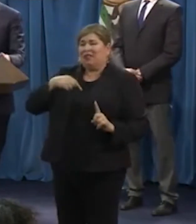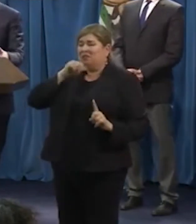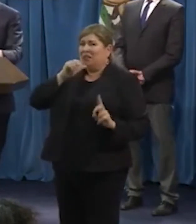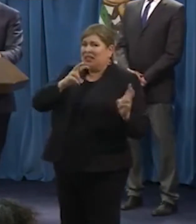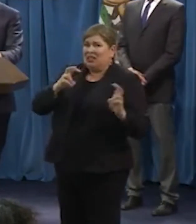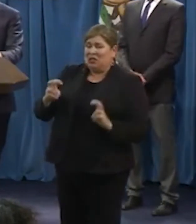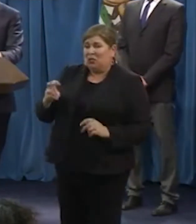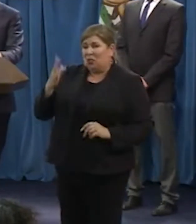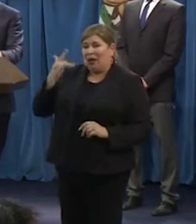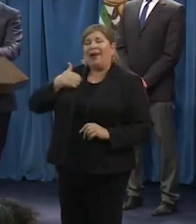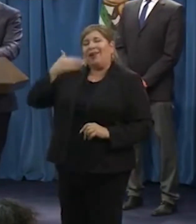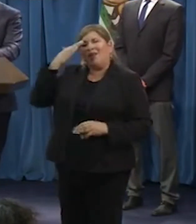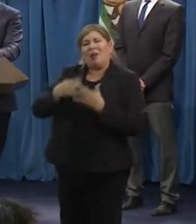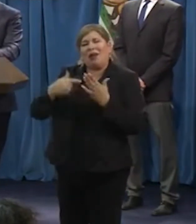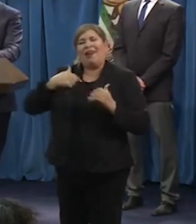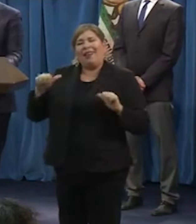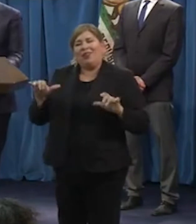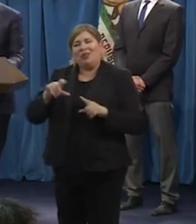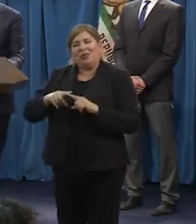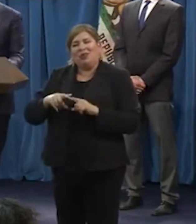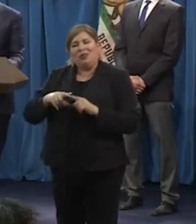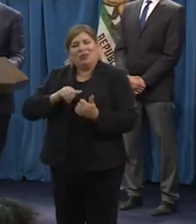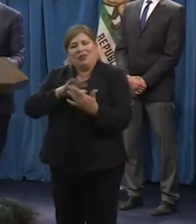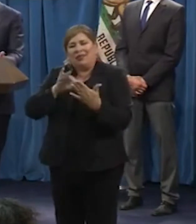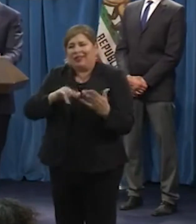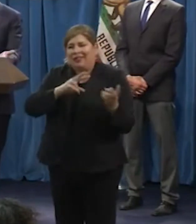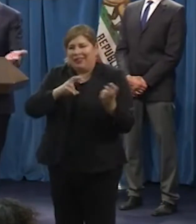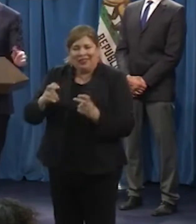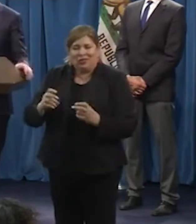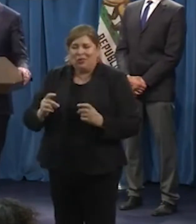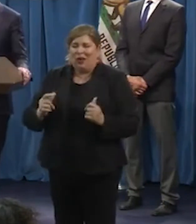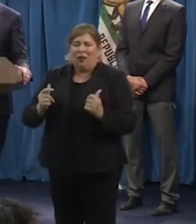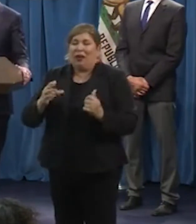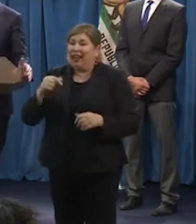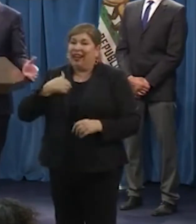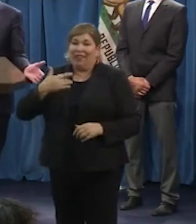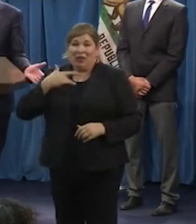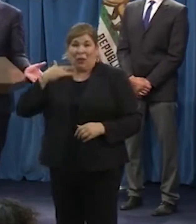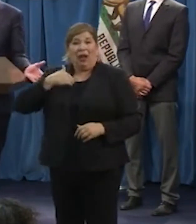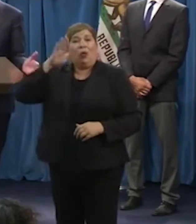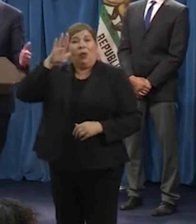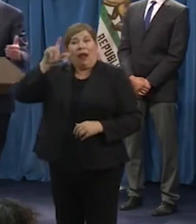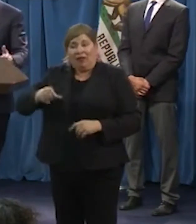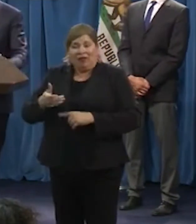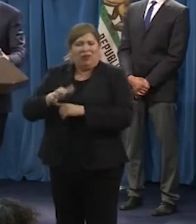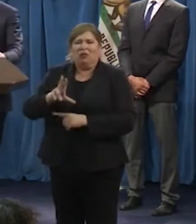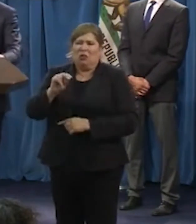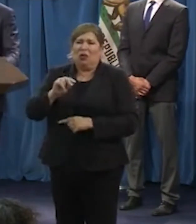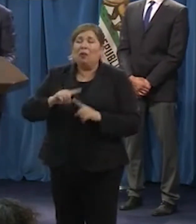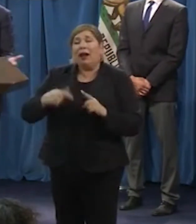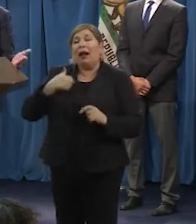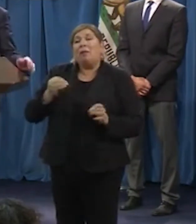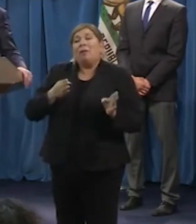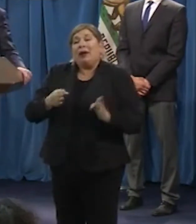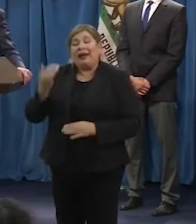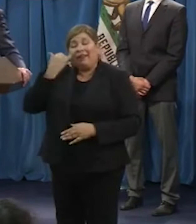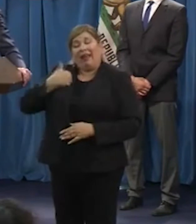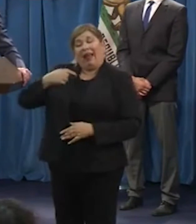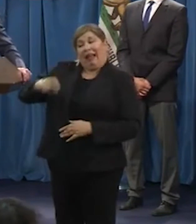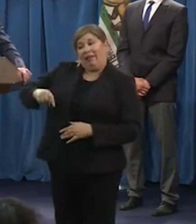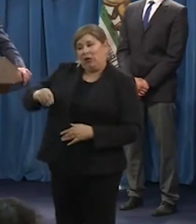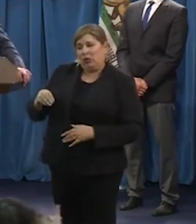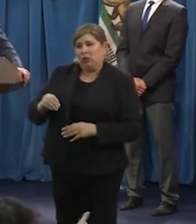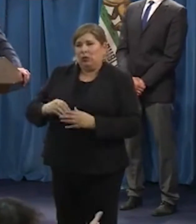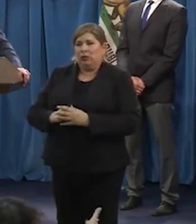I know what I can do to address that in real time, and I don't think I'm going to have to do it, but I'm prepared to do it, so I know they're going to do the right thing. But